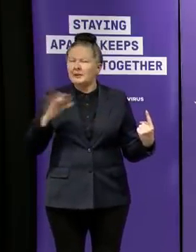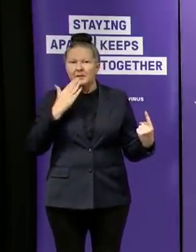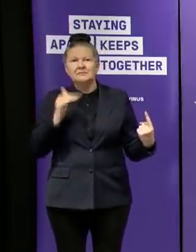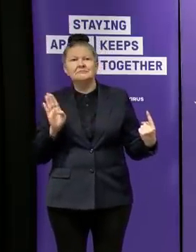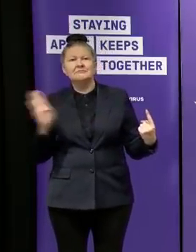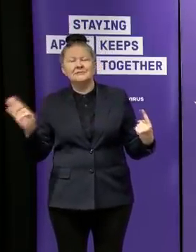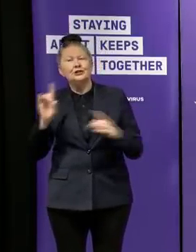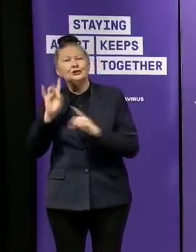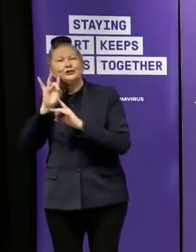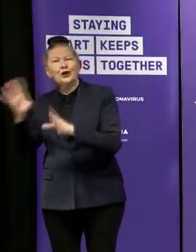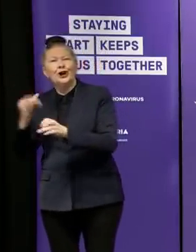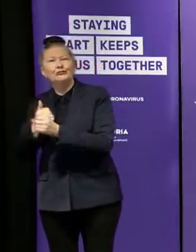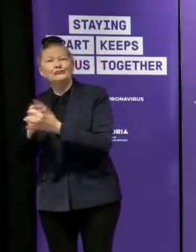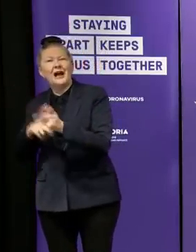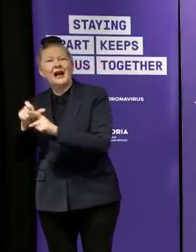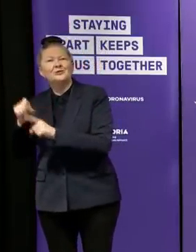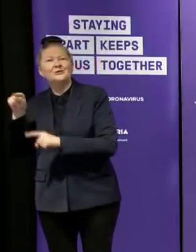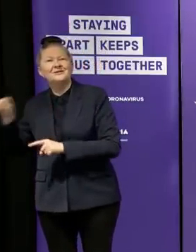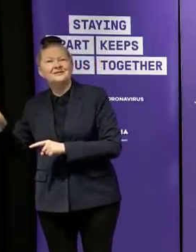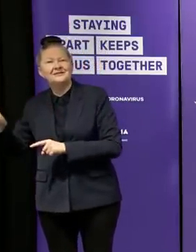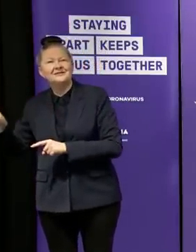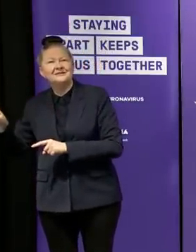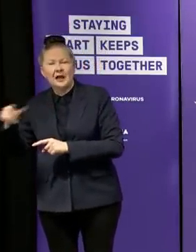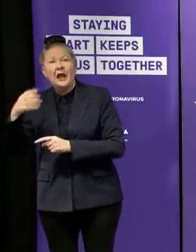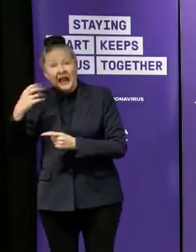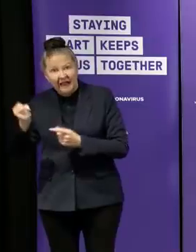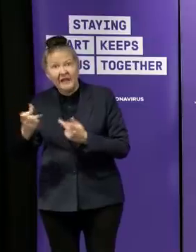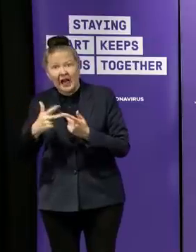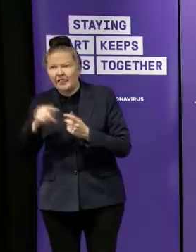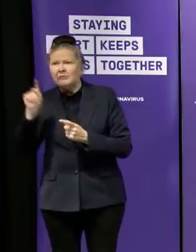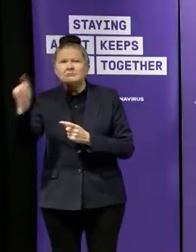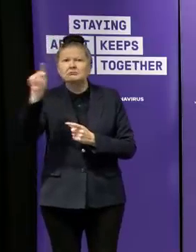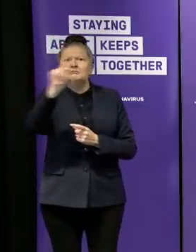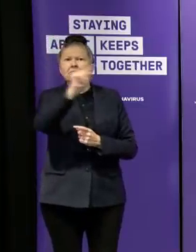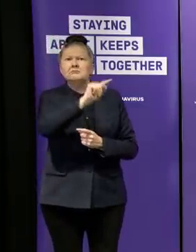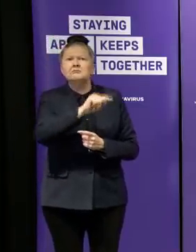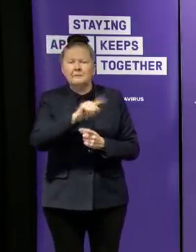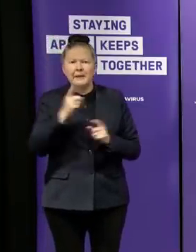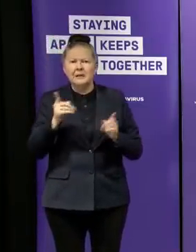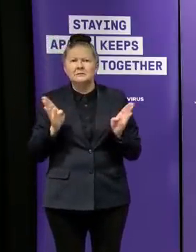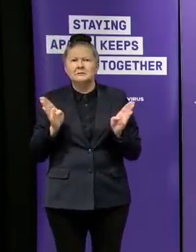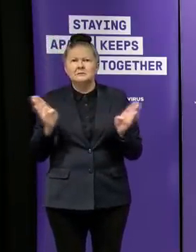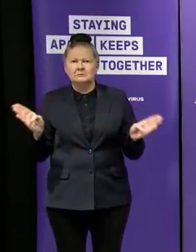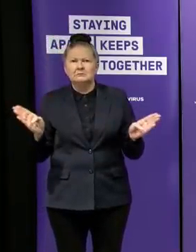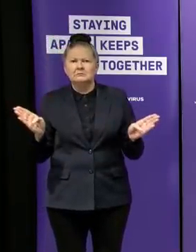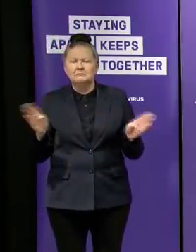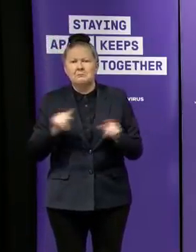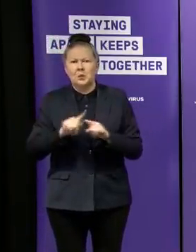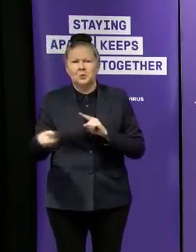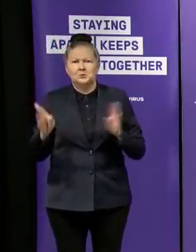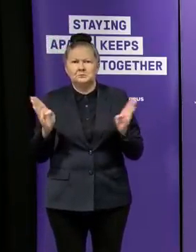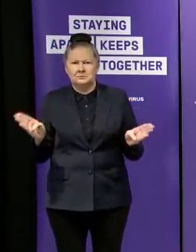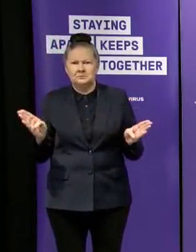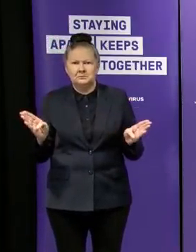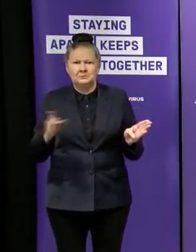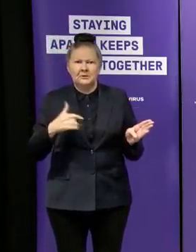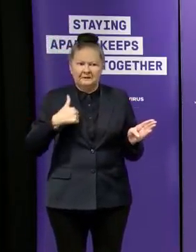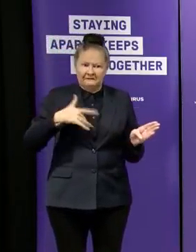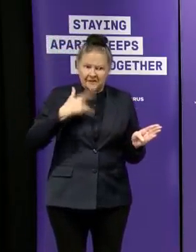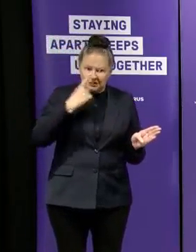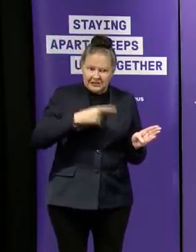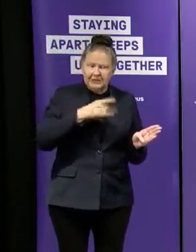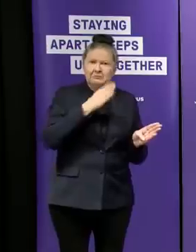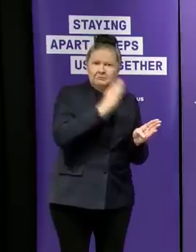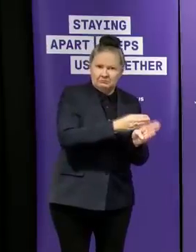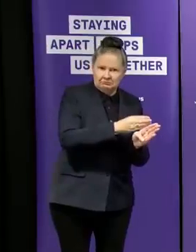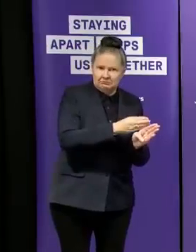the Showgrounds. There are a number of other centres available throughout Shepparton and Kyabram areas. They're pretty well known to